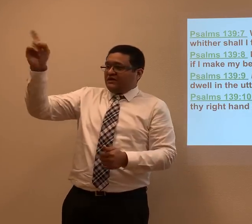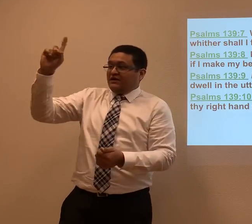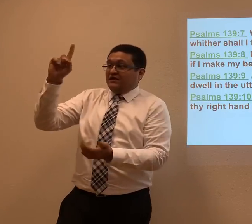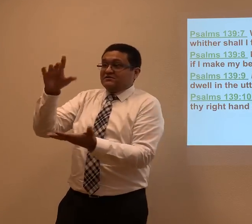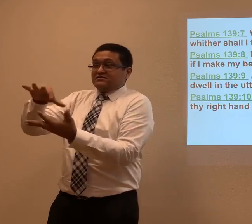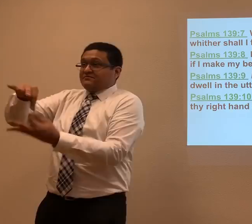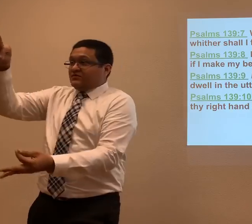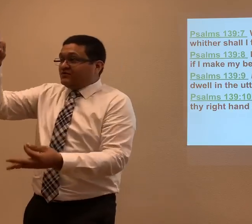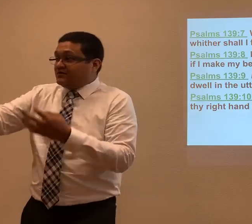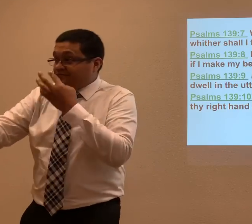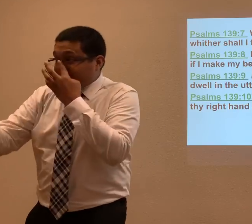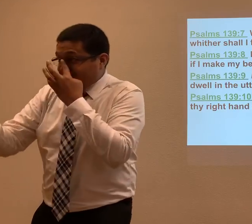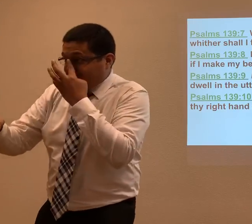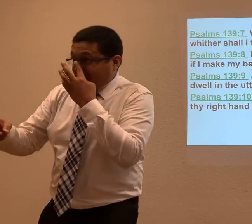you can hide from God, God's spirit.